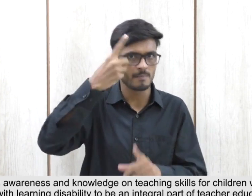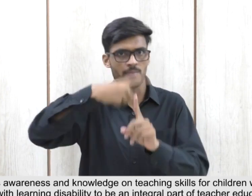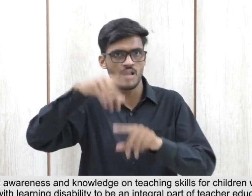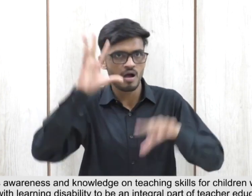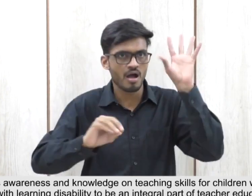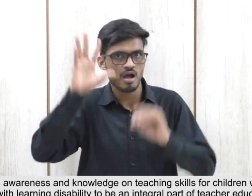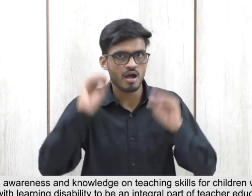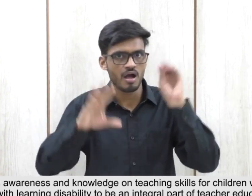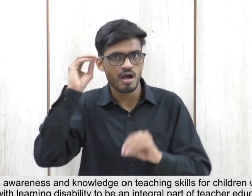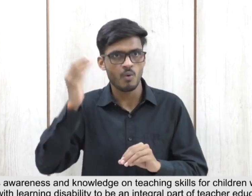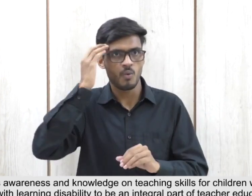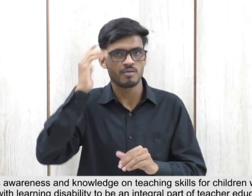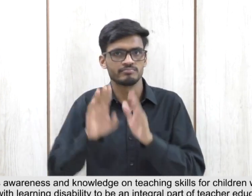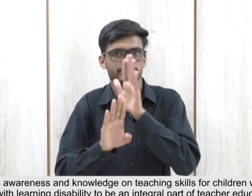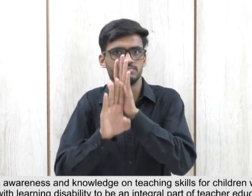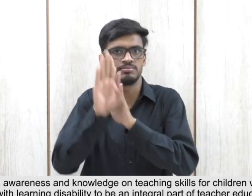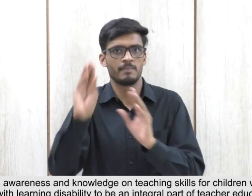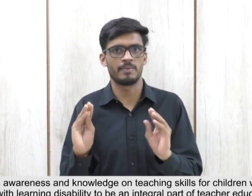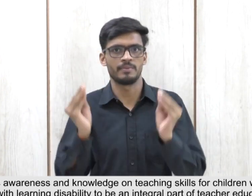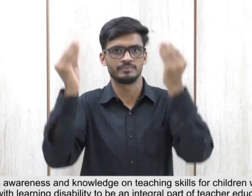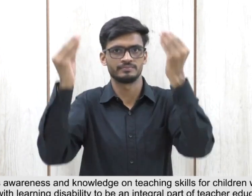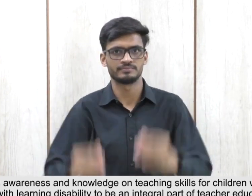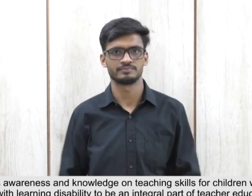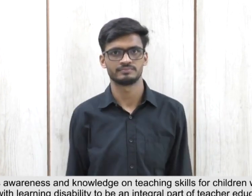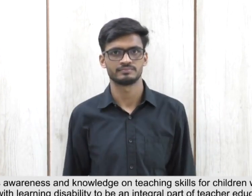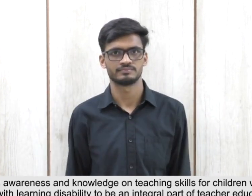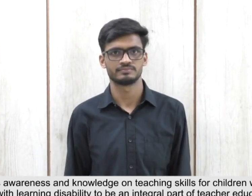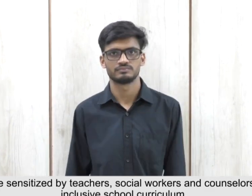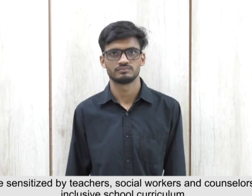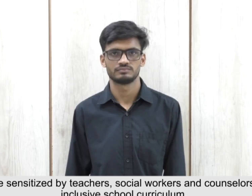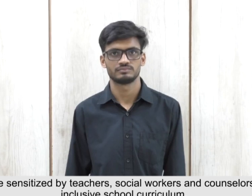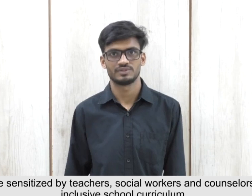an integral part of teacher education program.